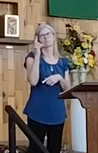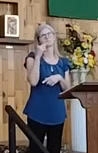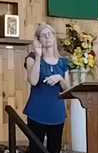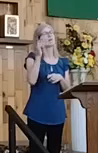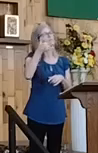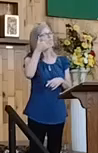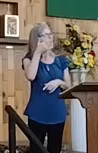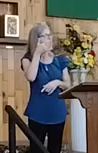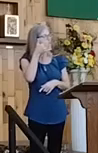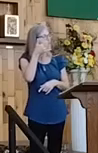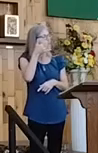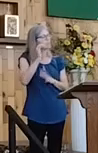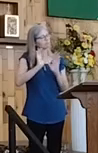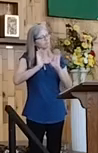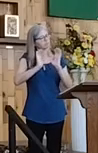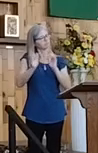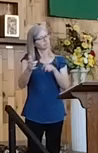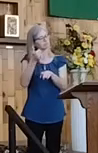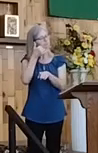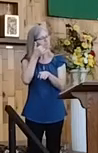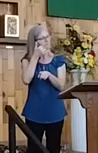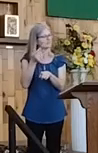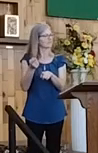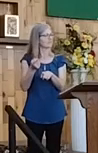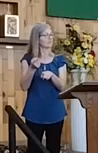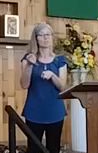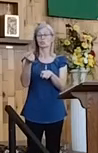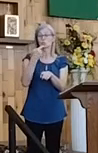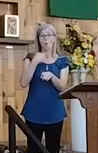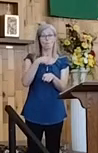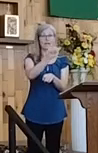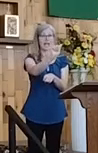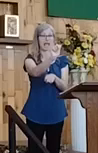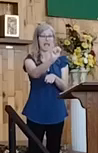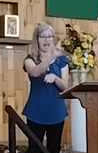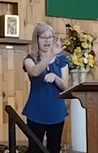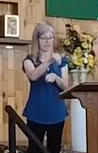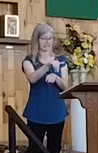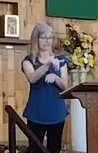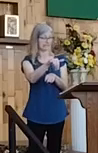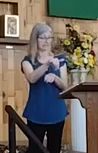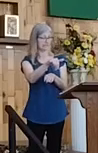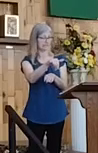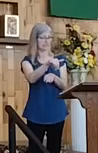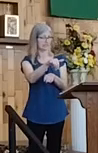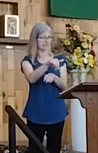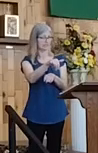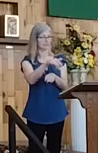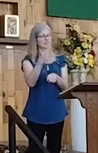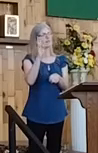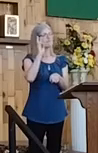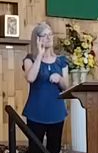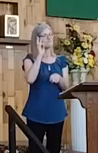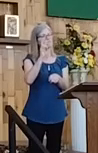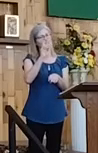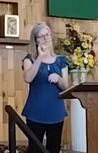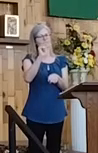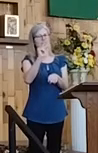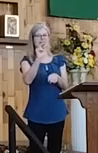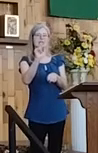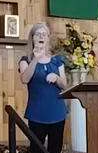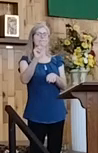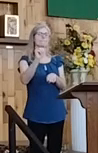phone, she told me that Andy, which was a Vietnam War